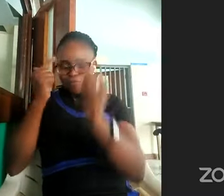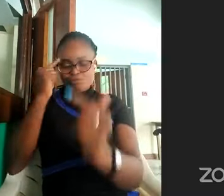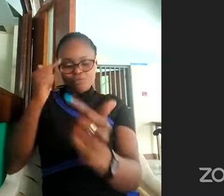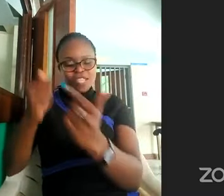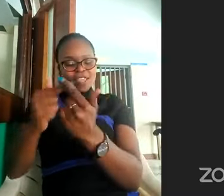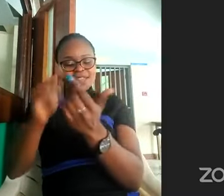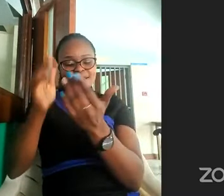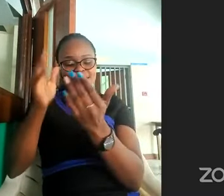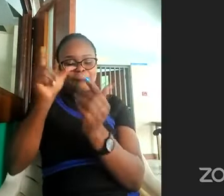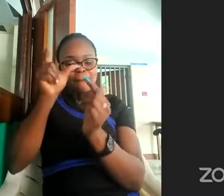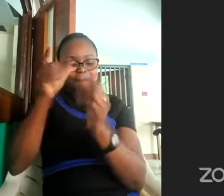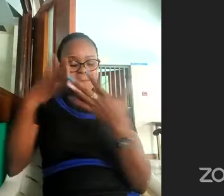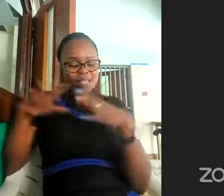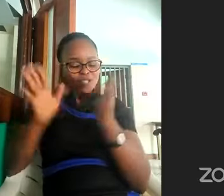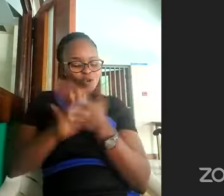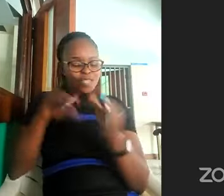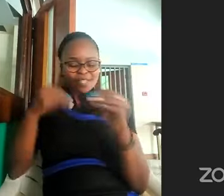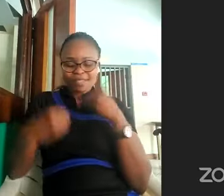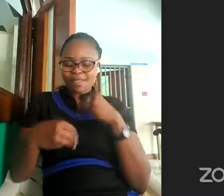on the ground. And